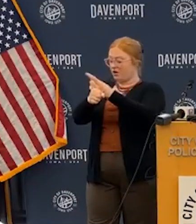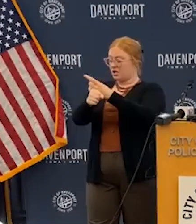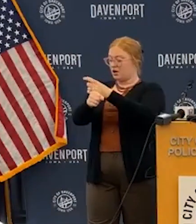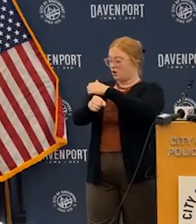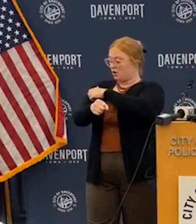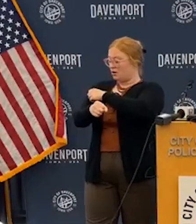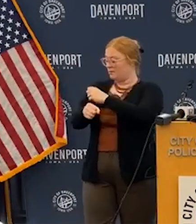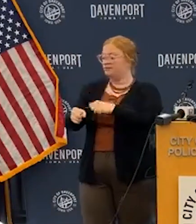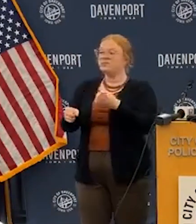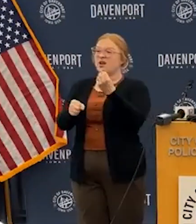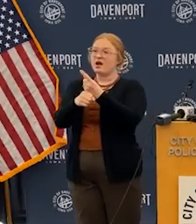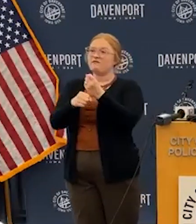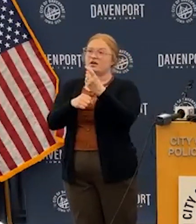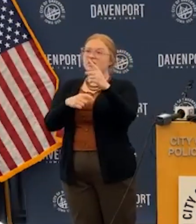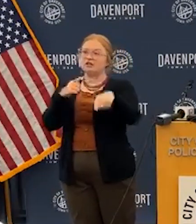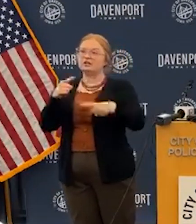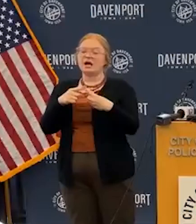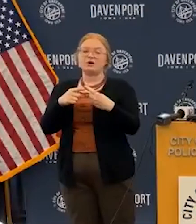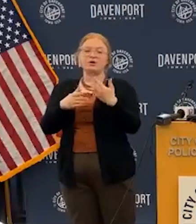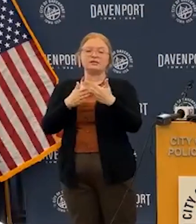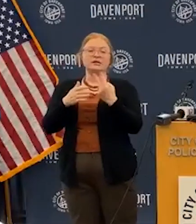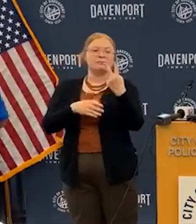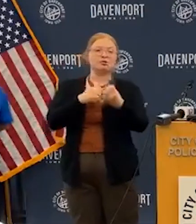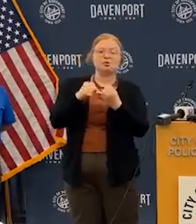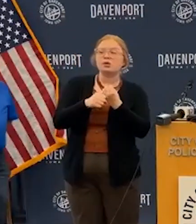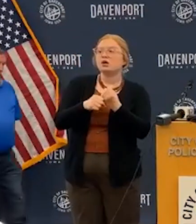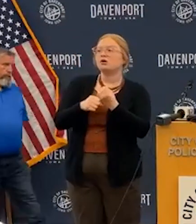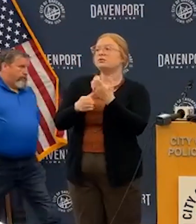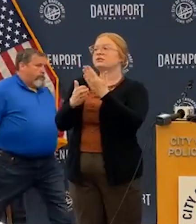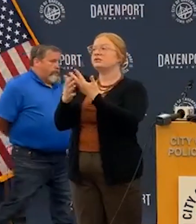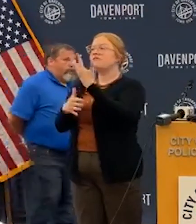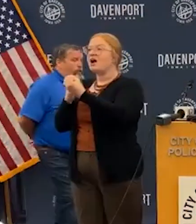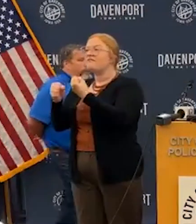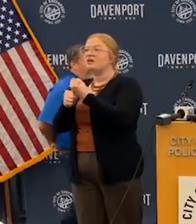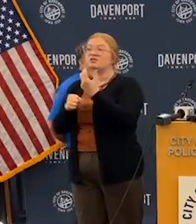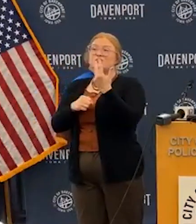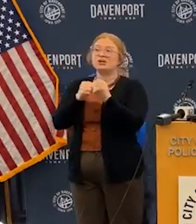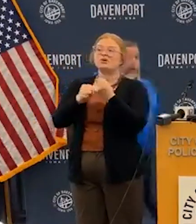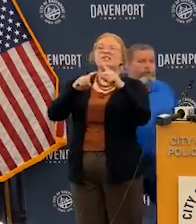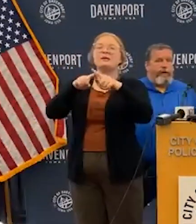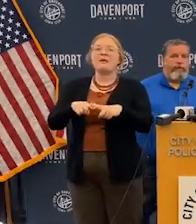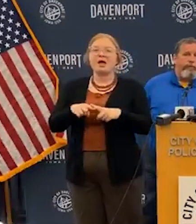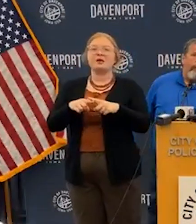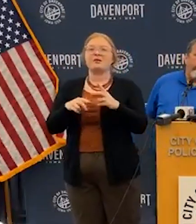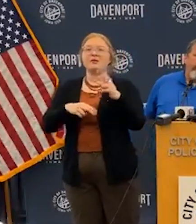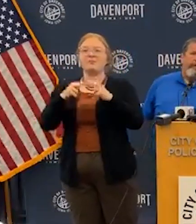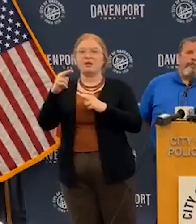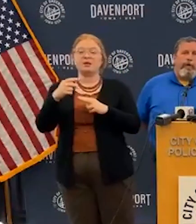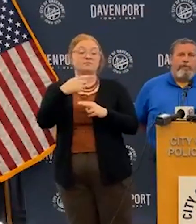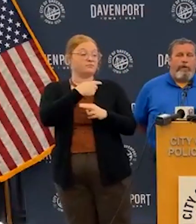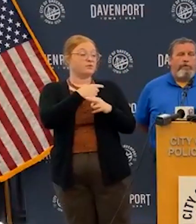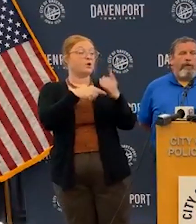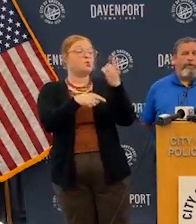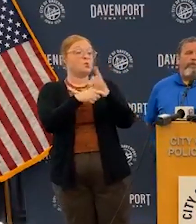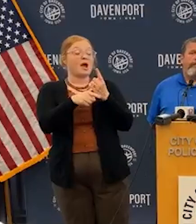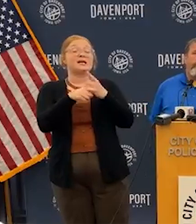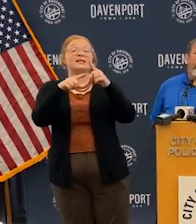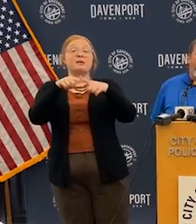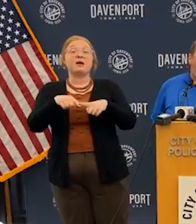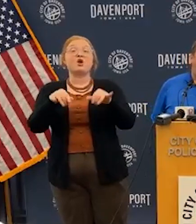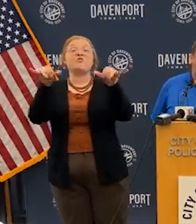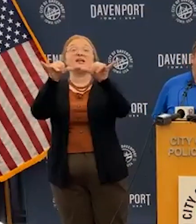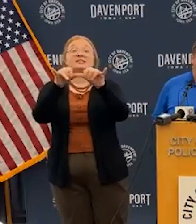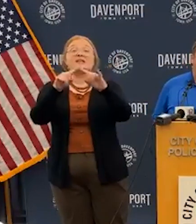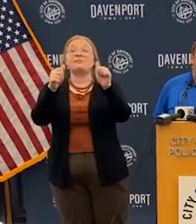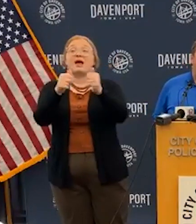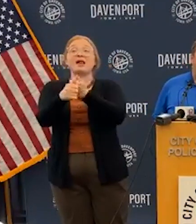2 year cycle, 5 year cycle, 2 and 3? So it depending on the size of the building, but anything above a 12-plex is every